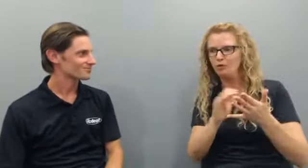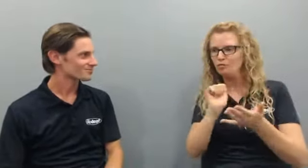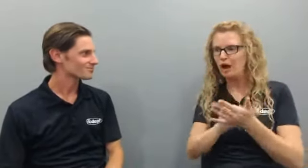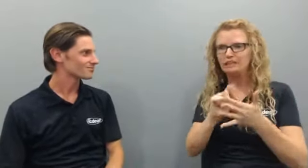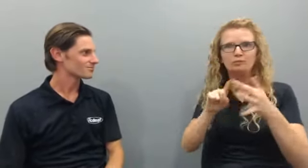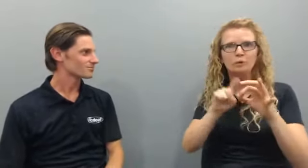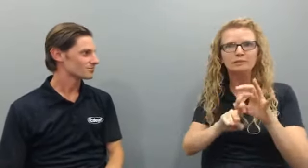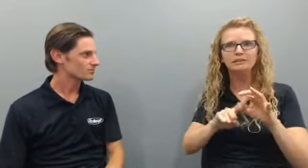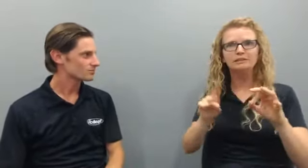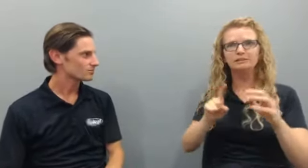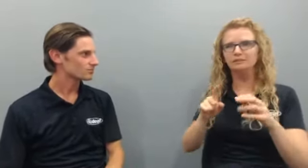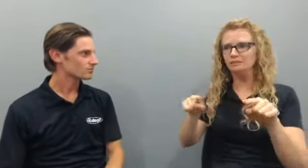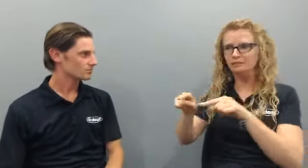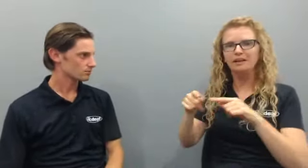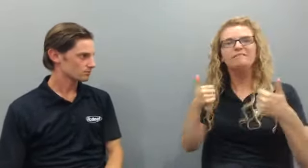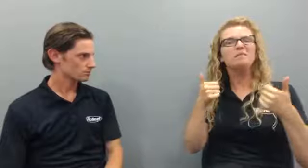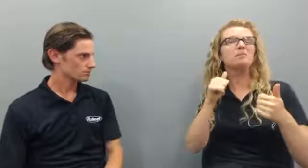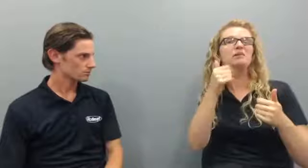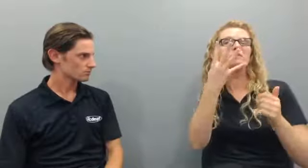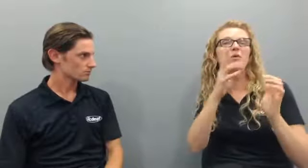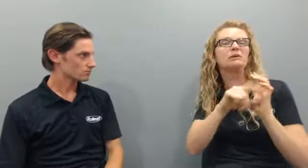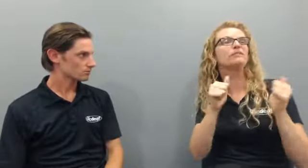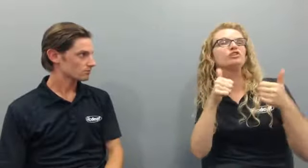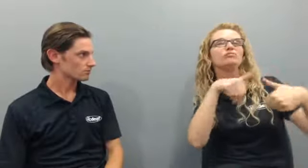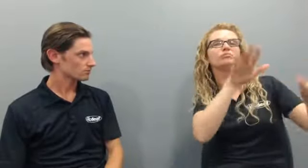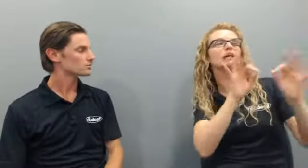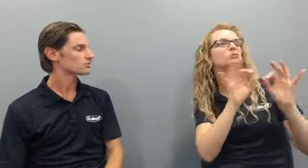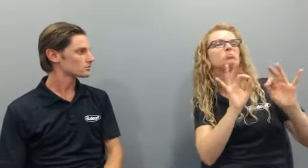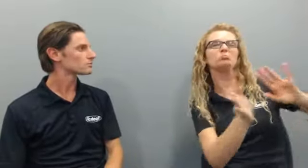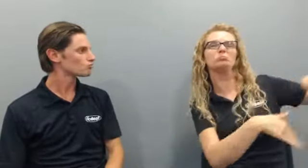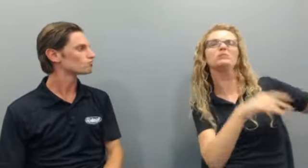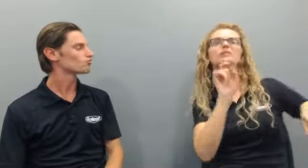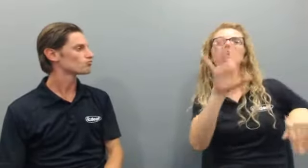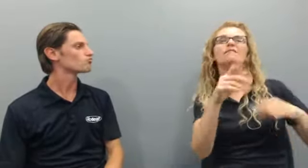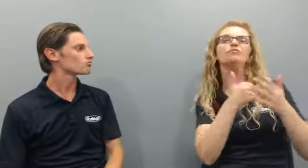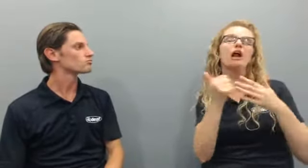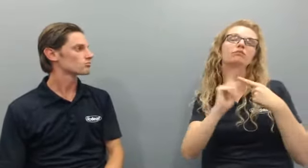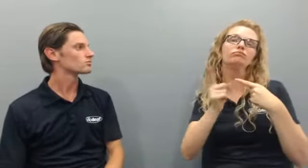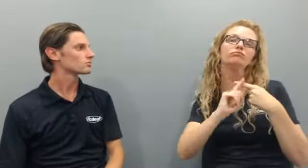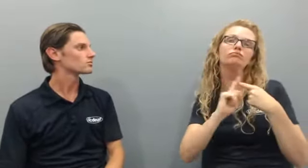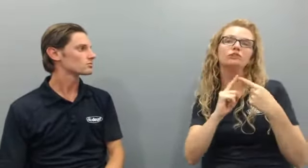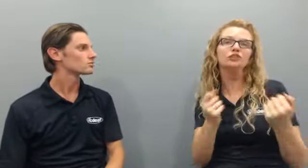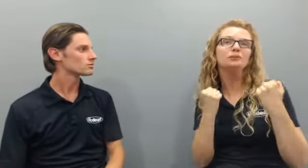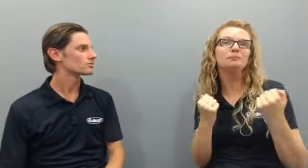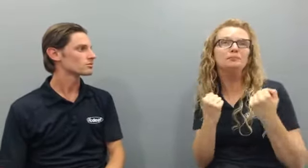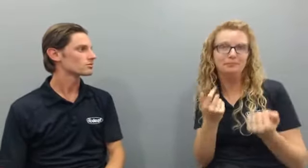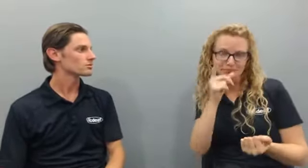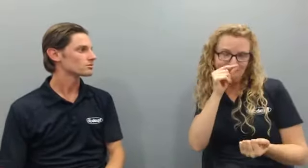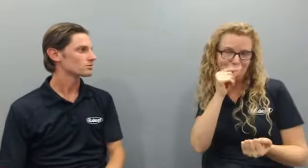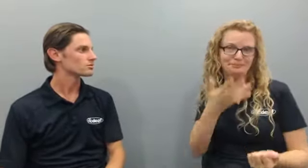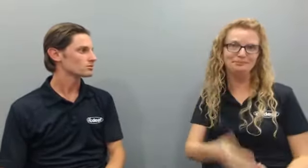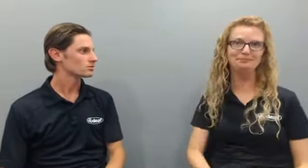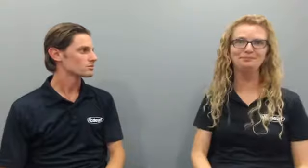personal trainer because you don't have access, and you might now be able to use a personal trainer for 4 times and then not need the interpreting anymore.